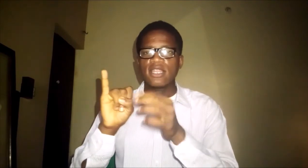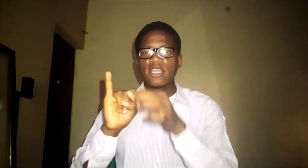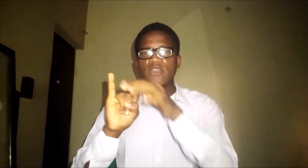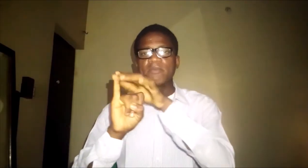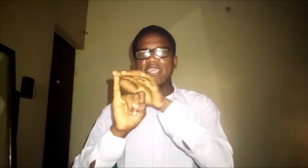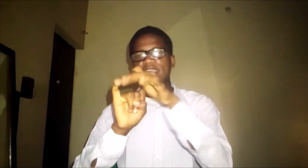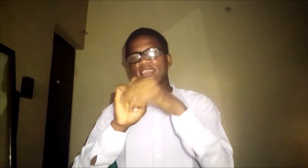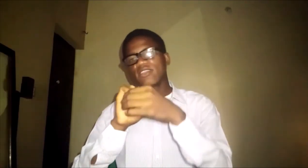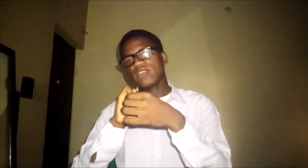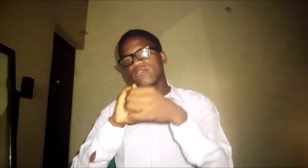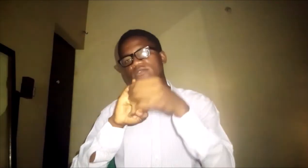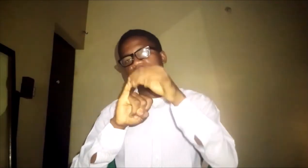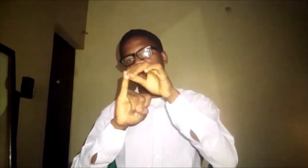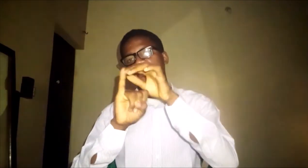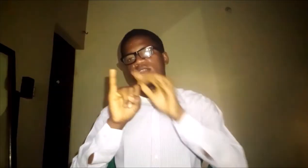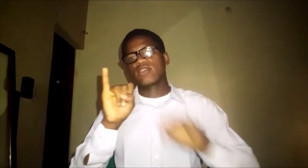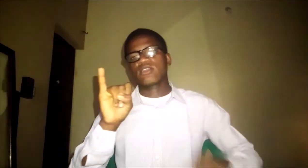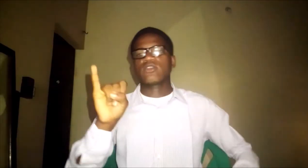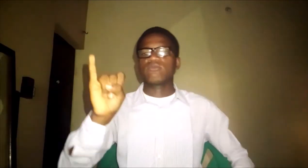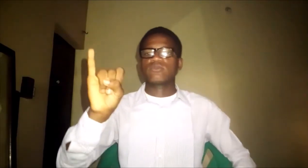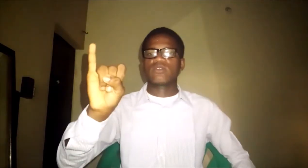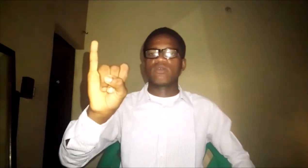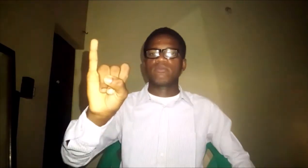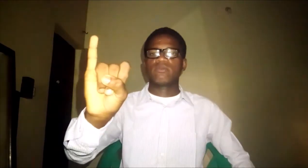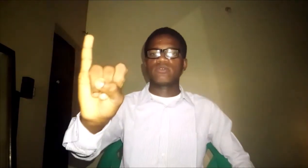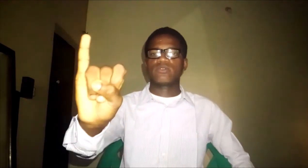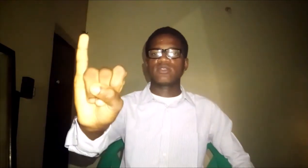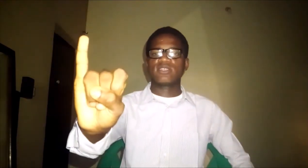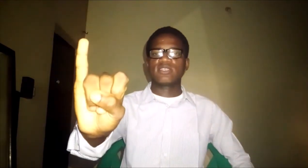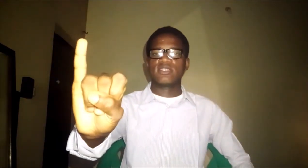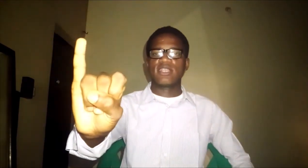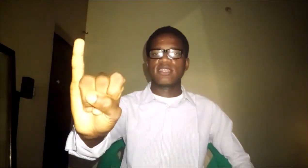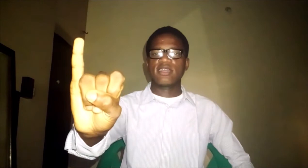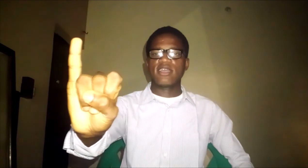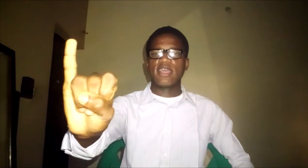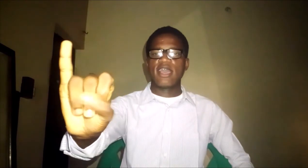Then your pinky, the little finger, comes up. So this is the letter I.